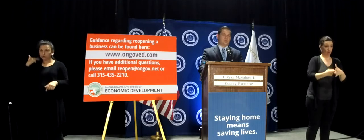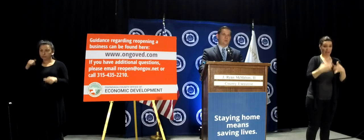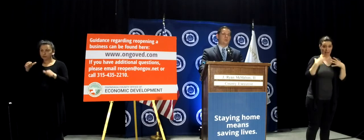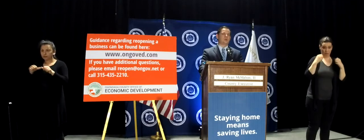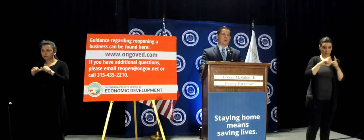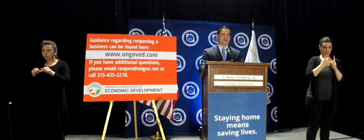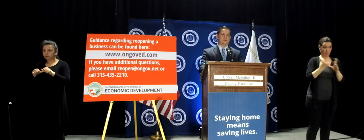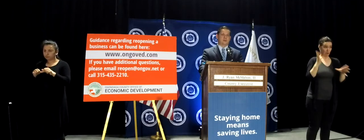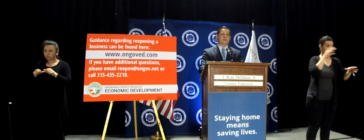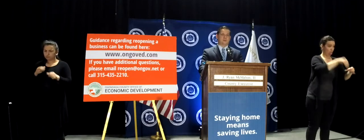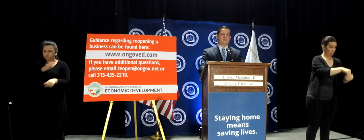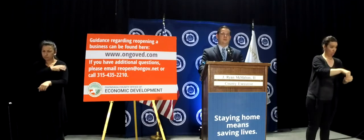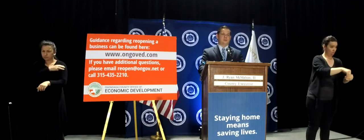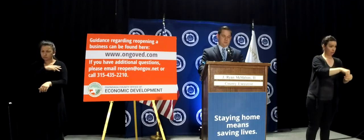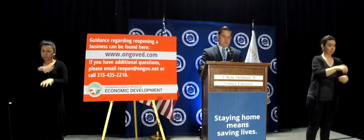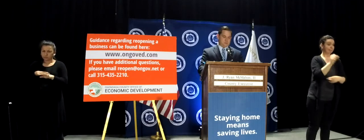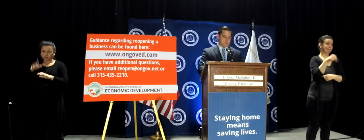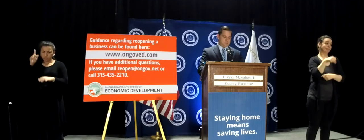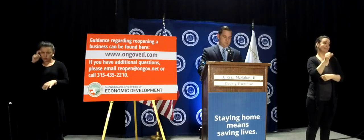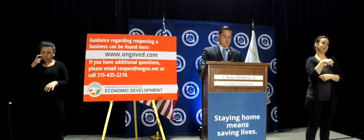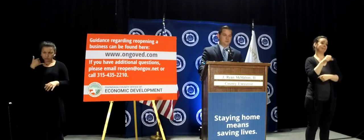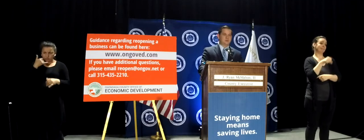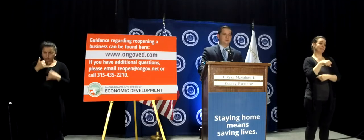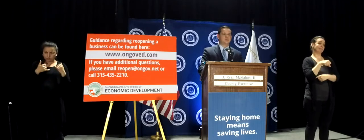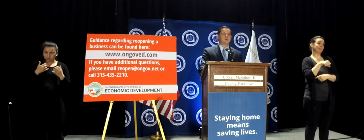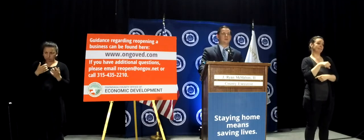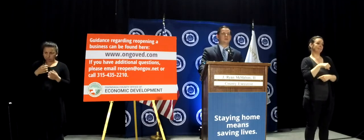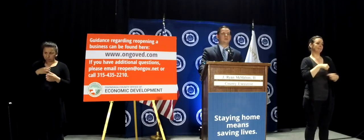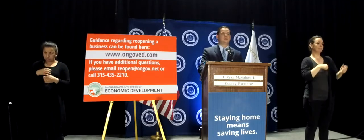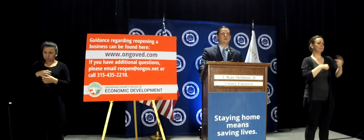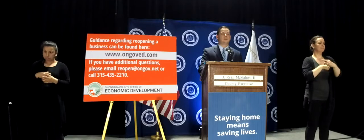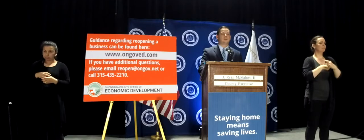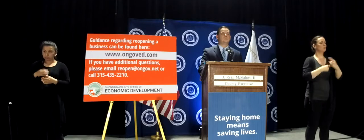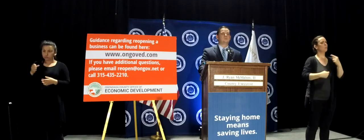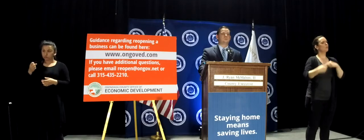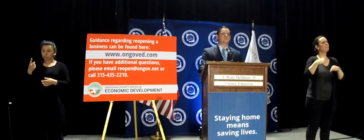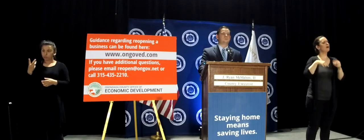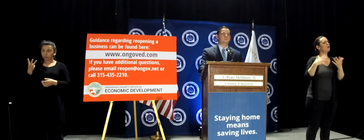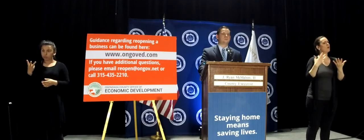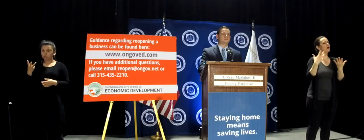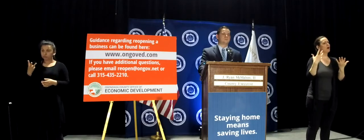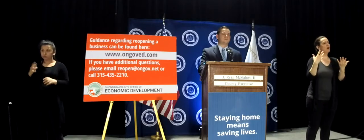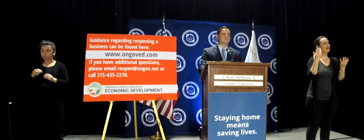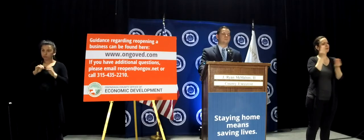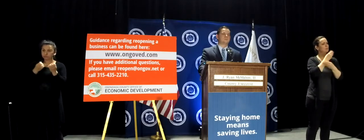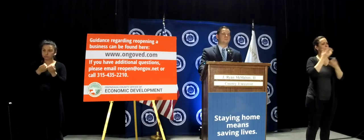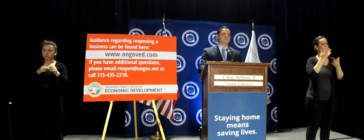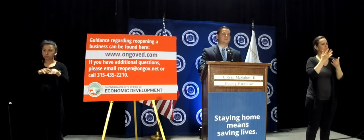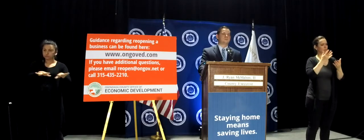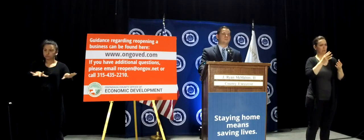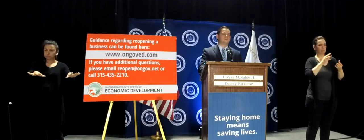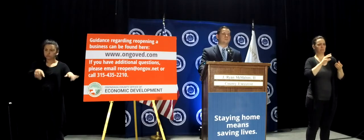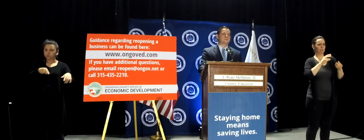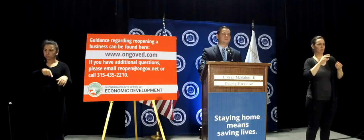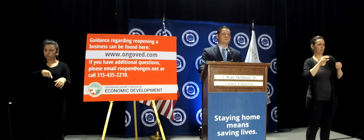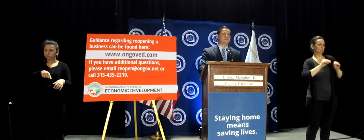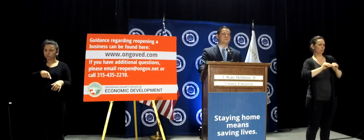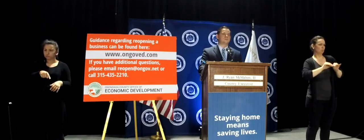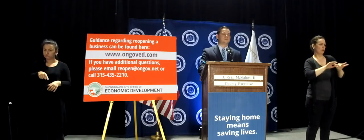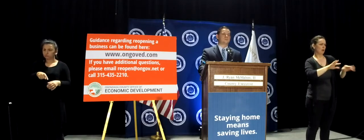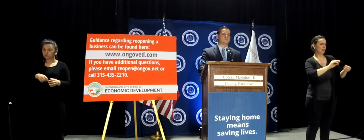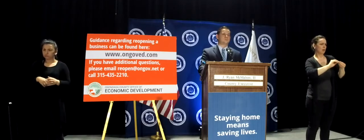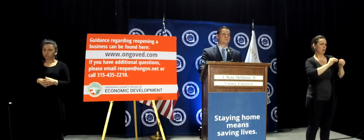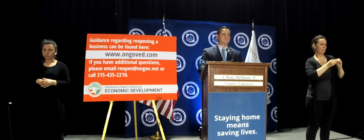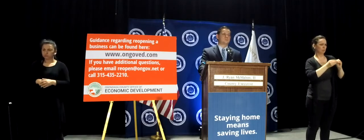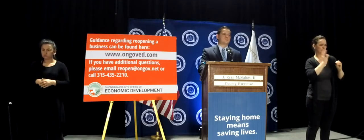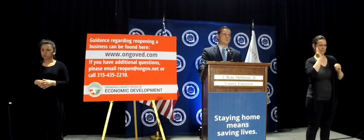market conversation? Correct. Going back to the data, the community spread numbers, it seems like that number has doubled. Can